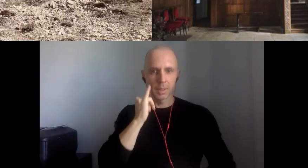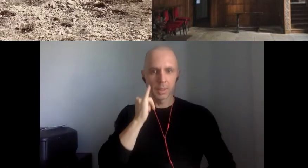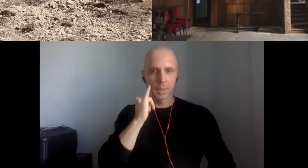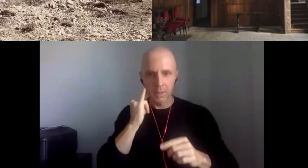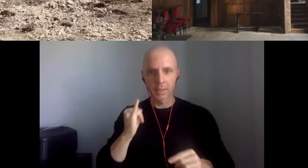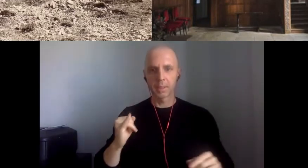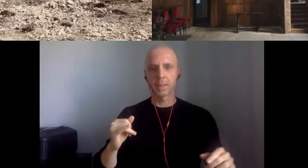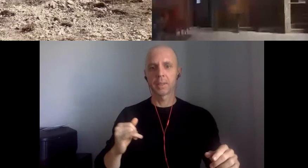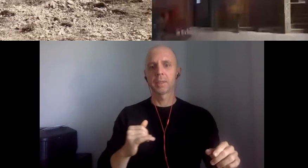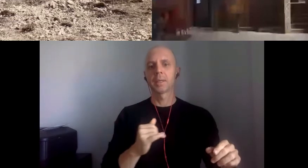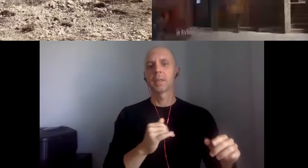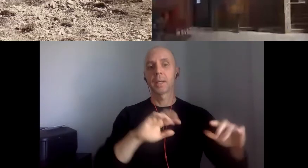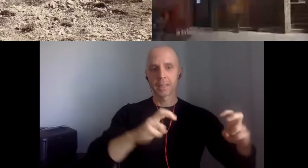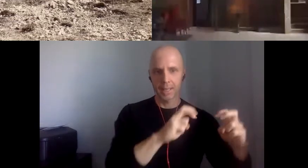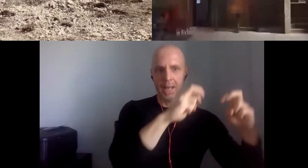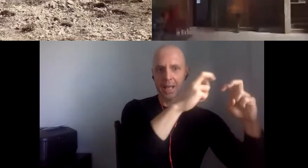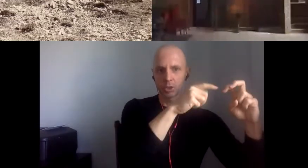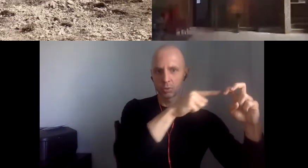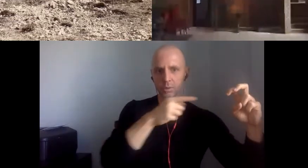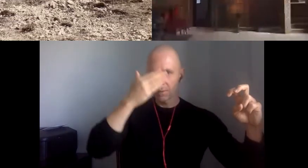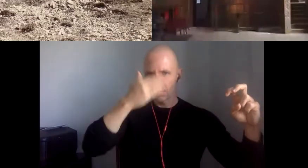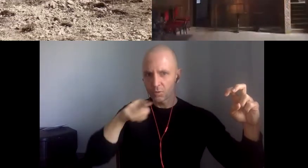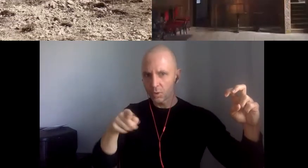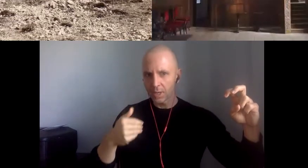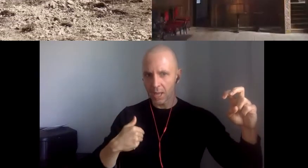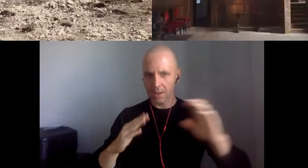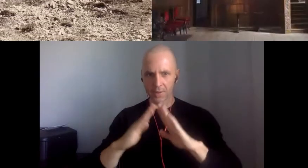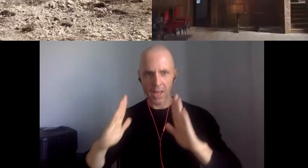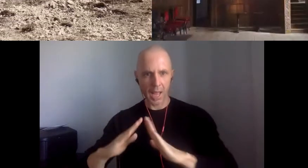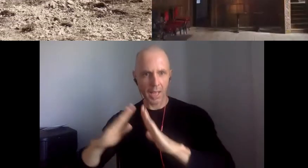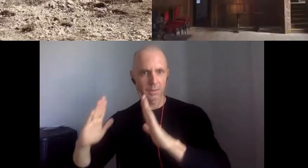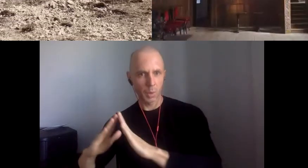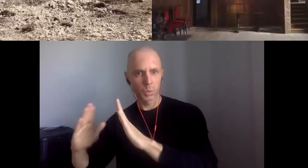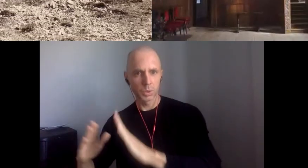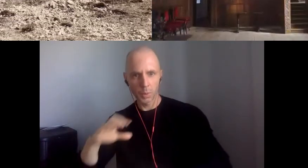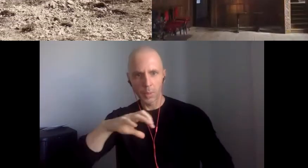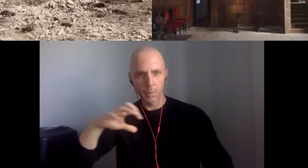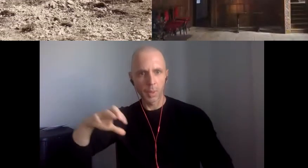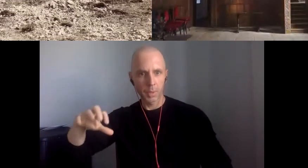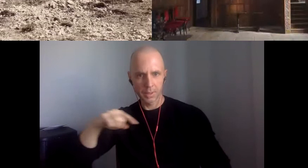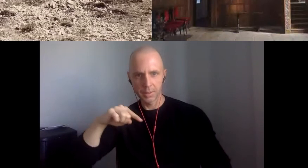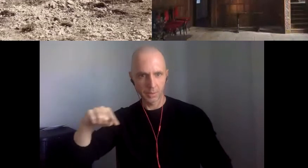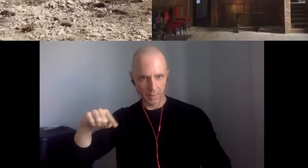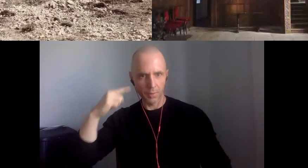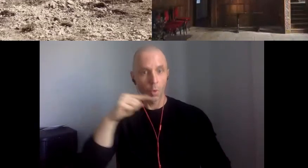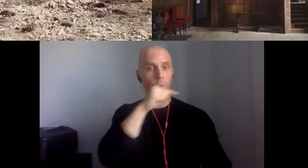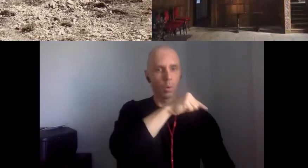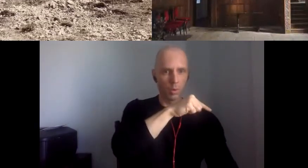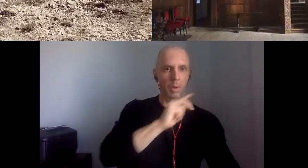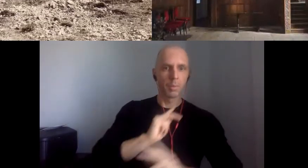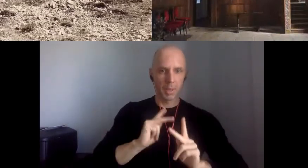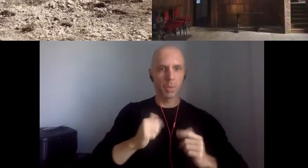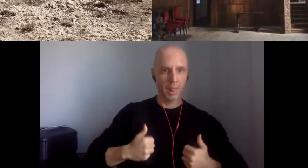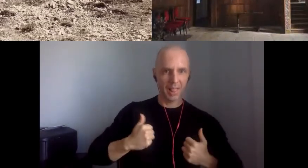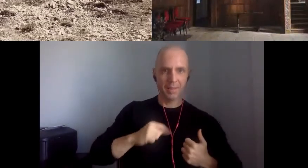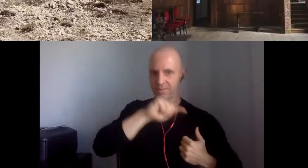huge huts that were built for people to live in, and also as offices for the Hearts of Oak. So the castle is actually right